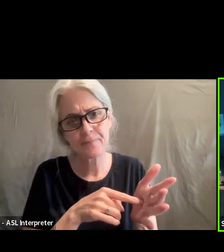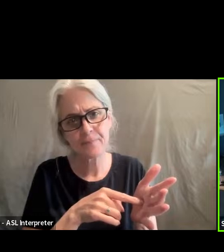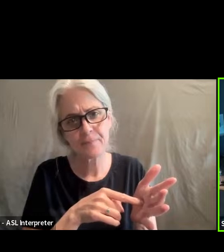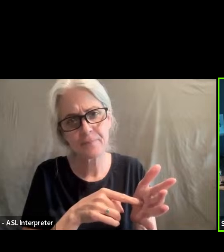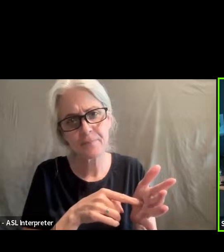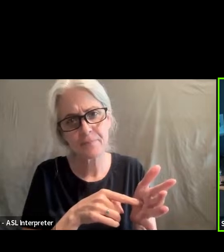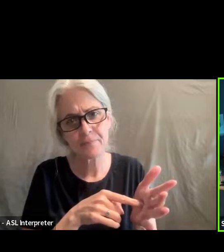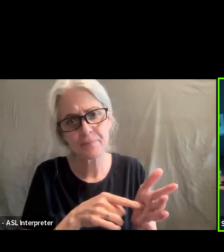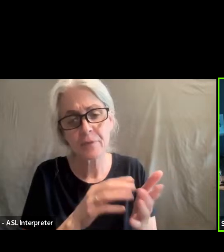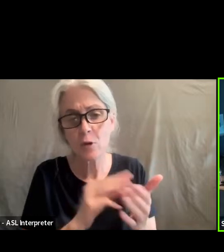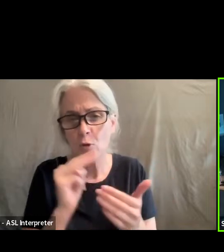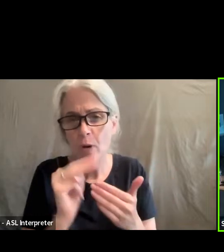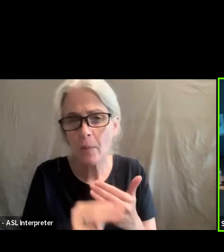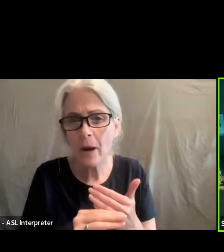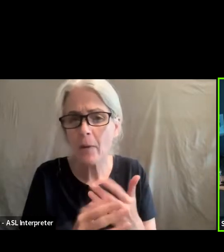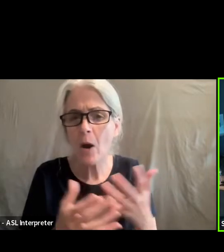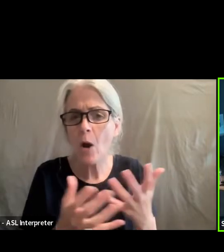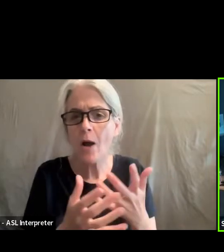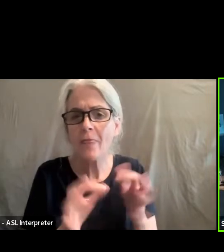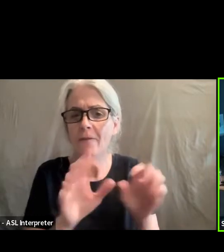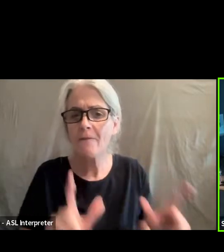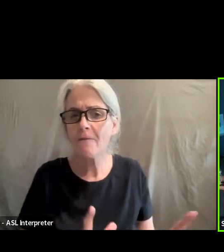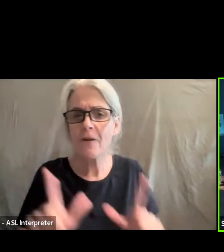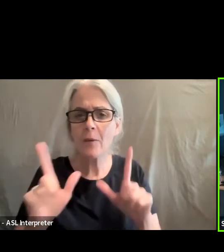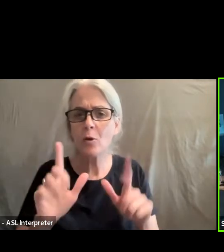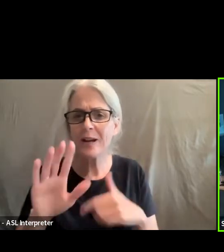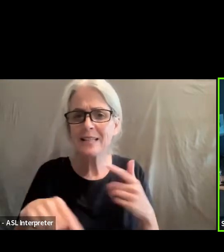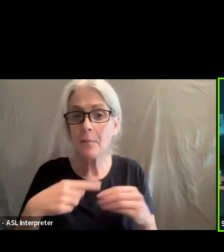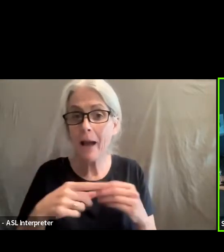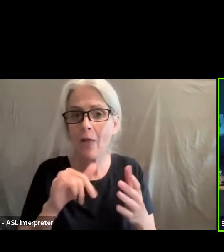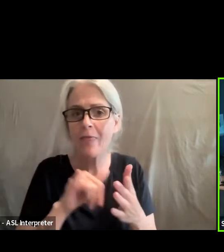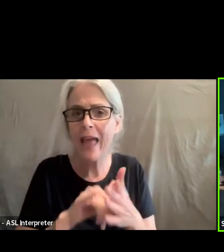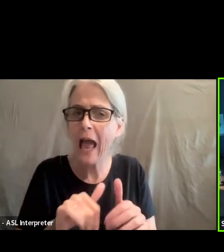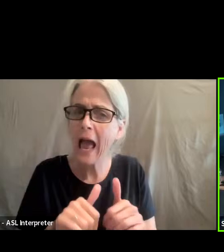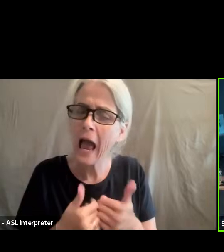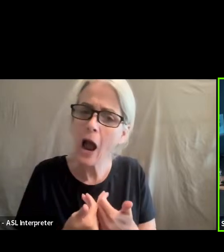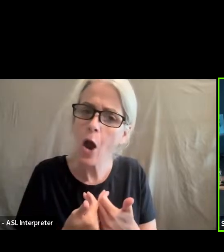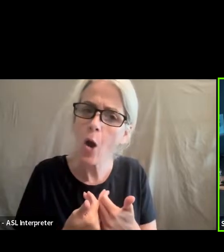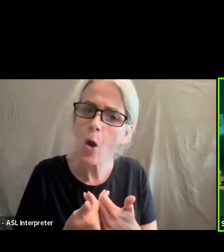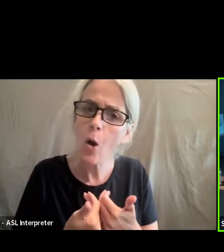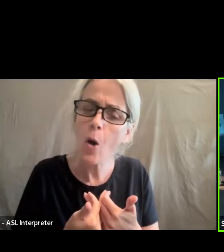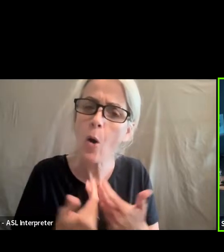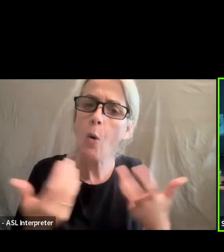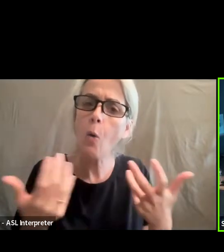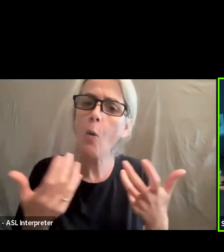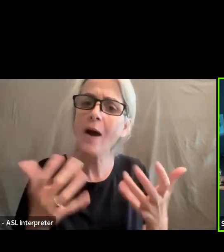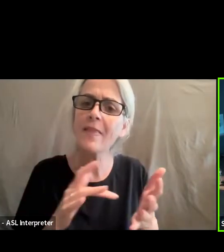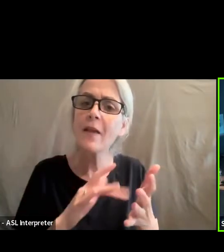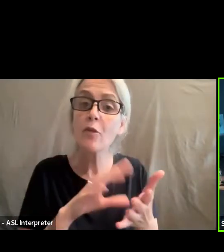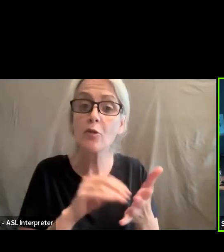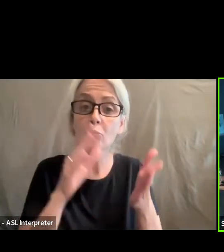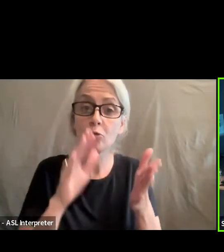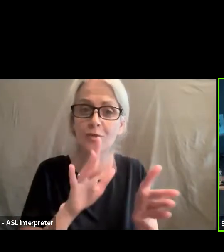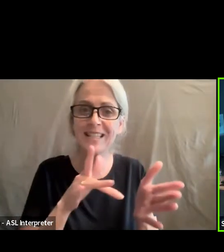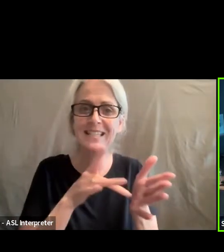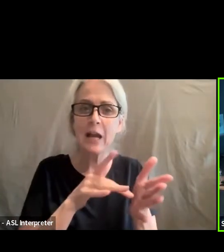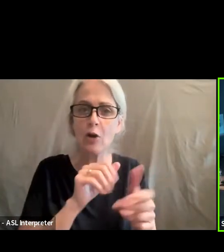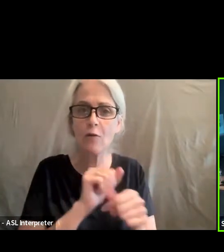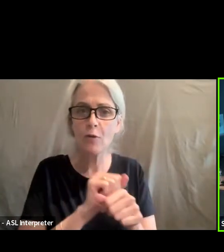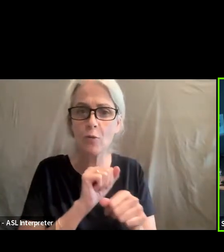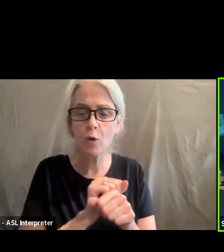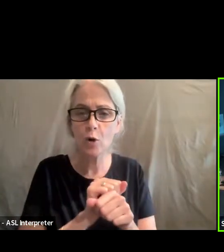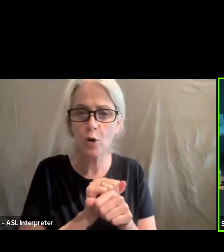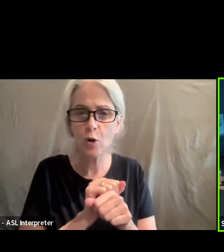pedagogy kind of framework is really all about that, right? It's really all about how to put the student at the center of the work, and then